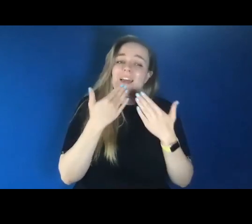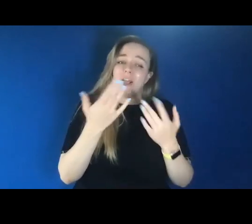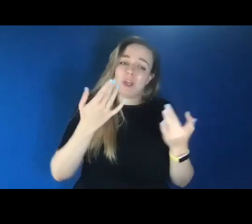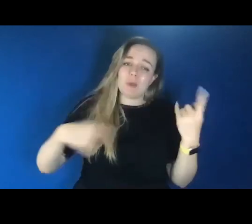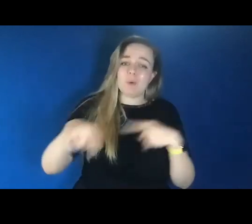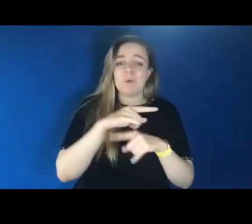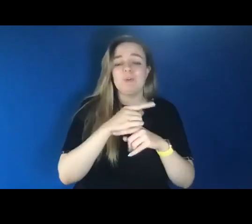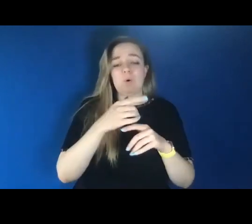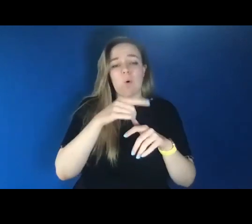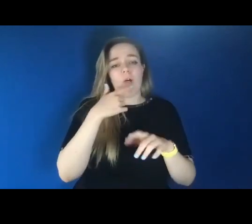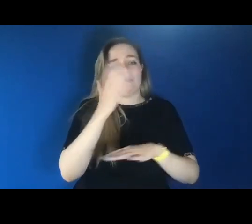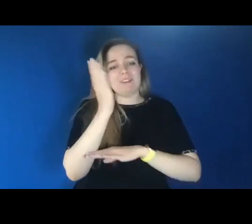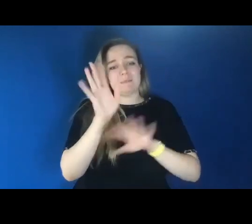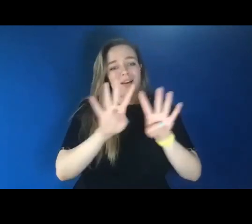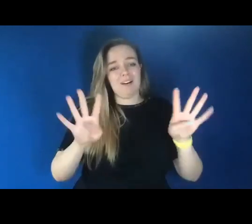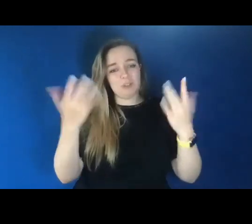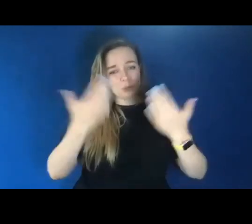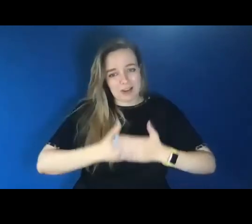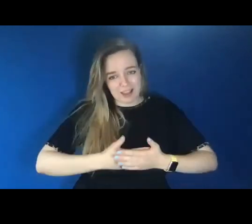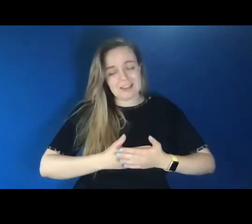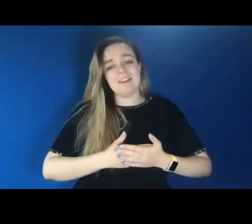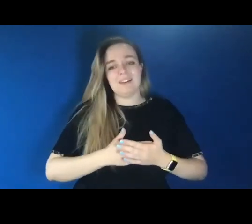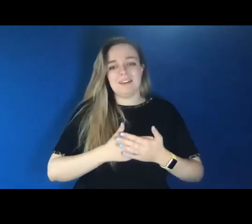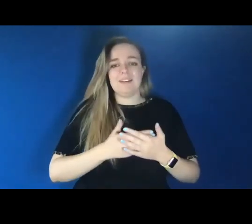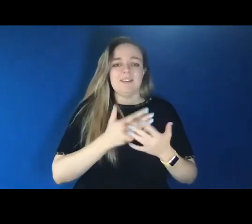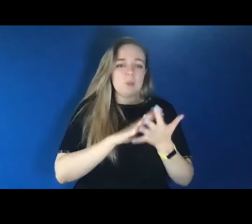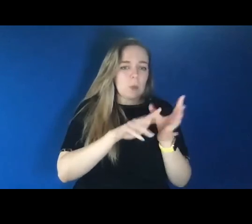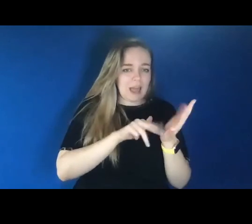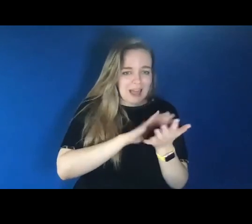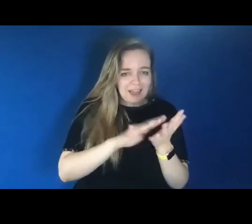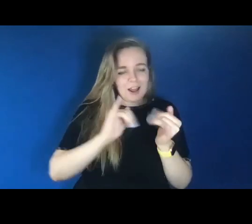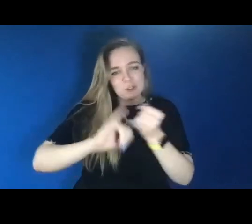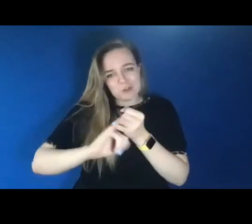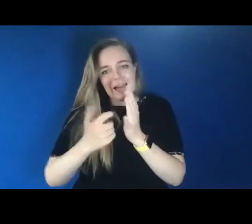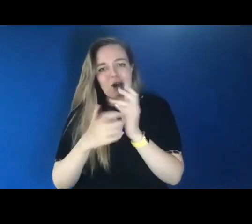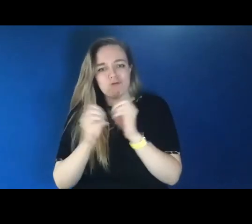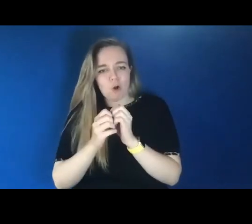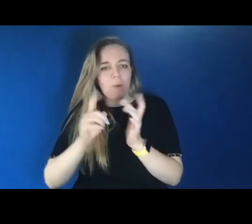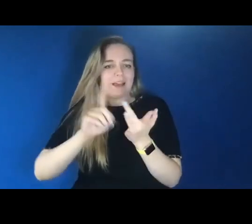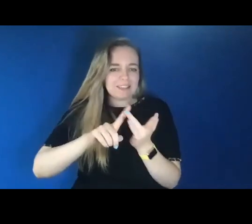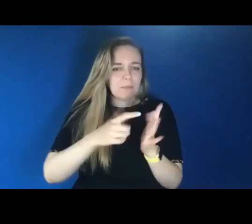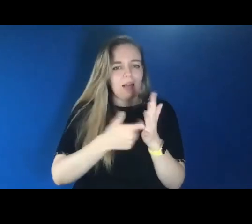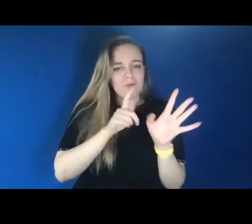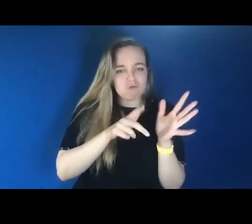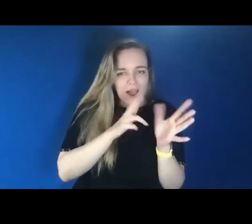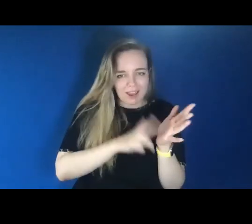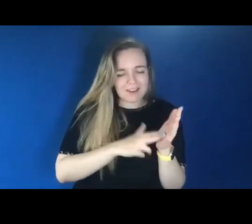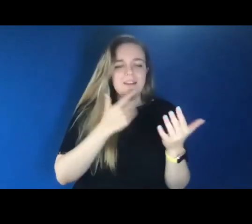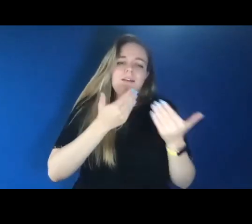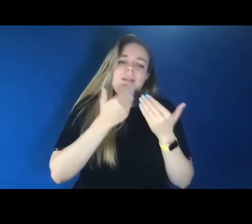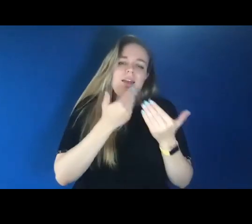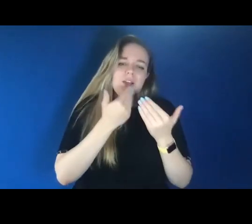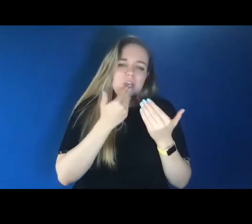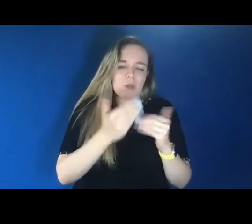to all of our speakers tonight, to Hannah, to Suzanne, to Rob, to Isobel, to Ryan. Huge thanks as